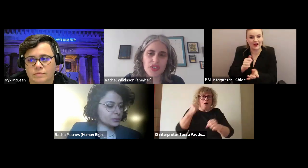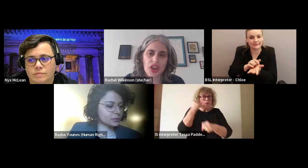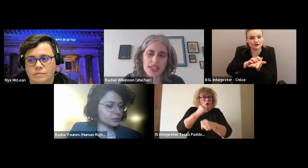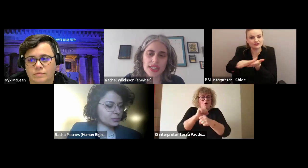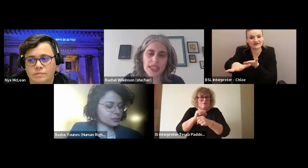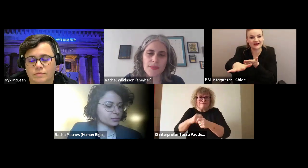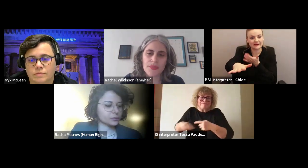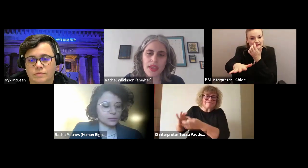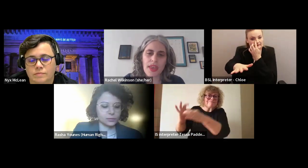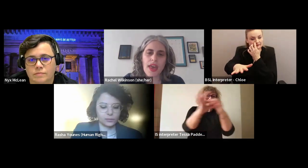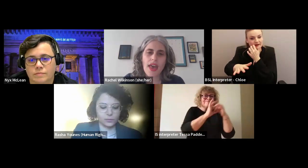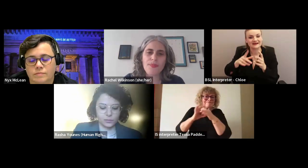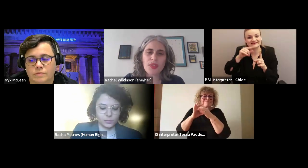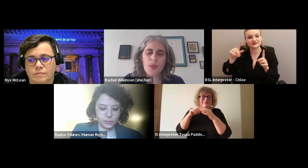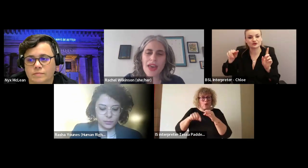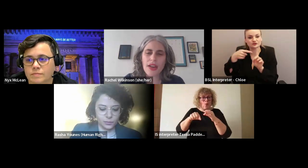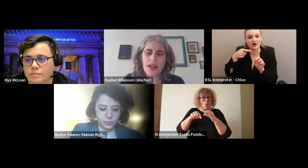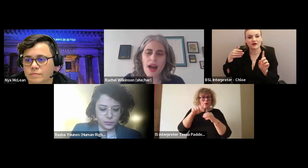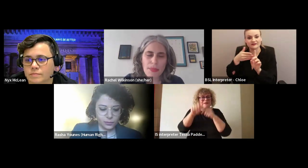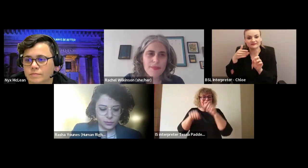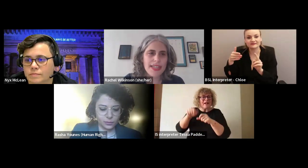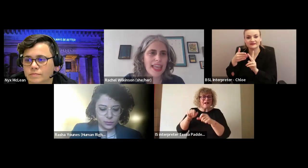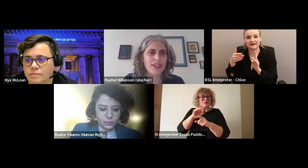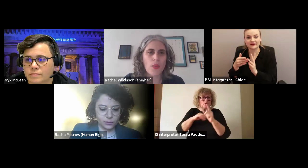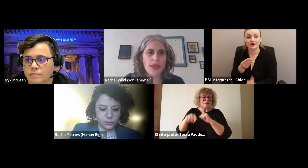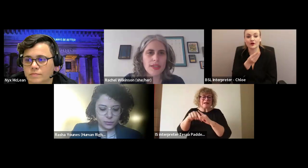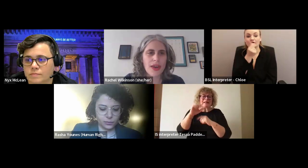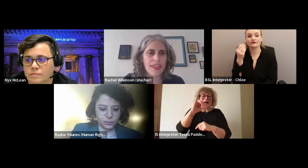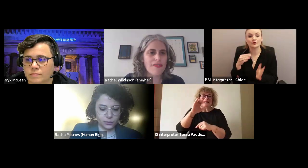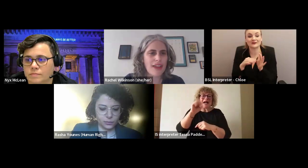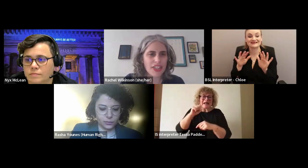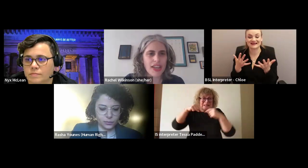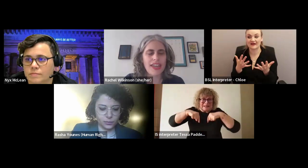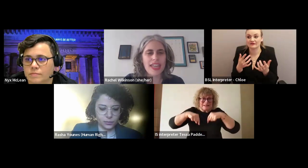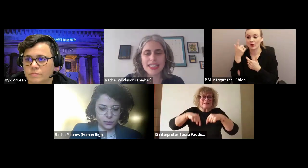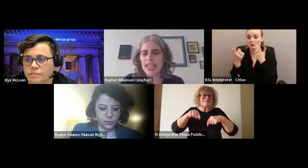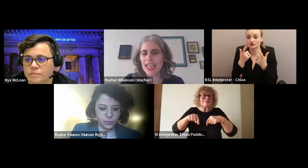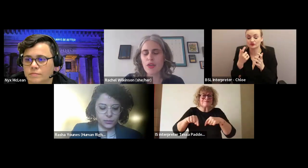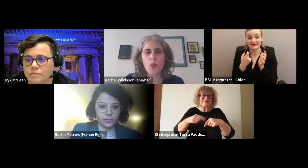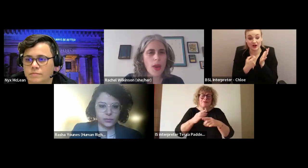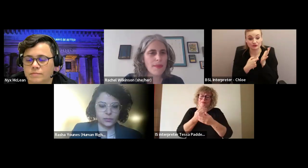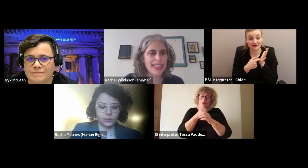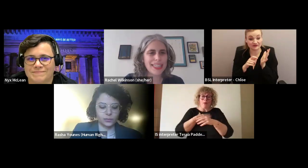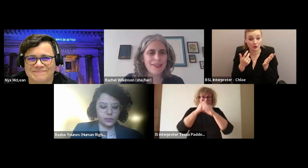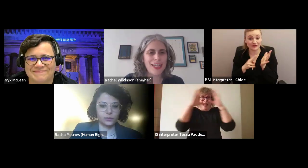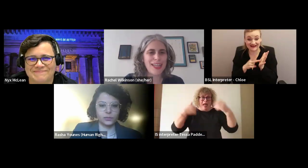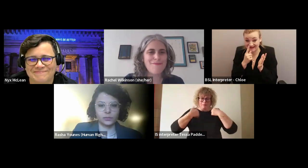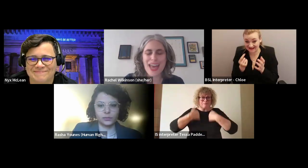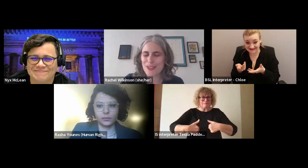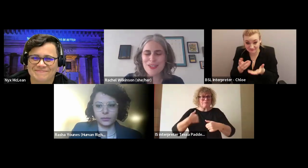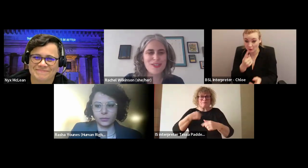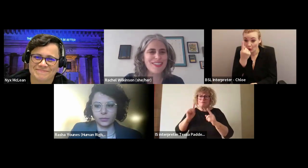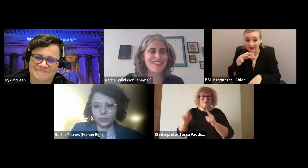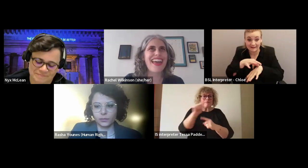of digital targeting. We have a couple of minutes left. I wonder whether Rasha and Nix, I can give you 1 minute to give